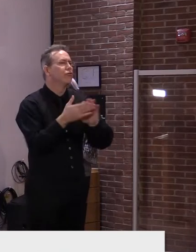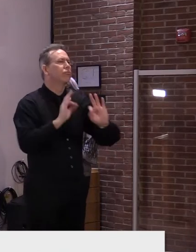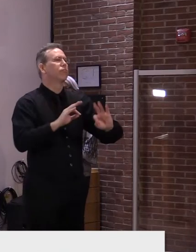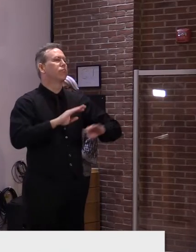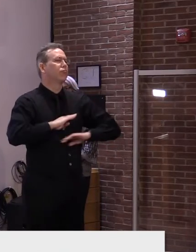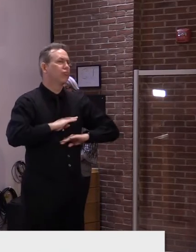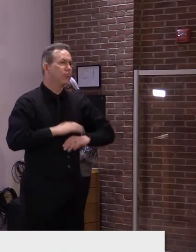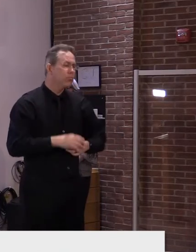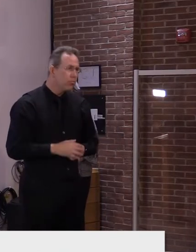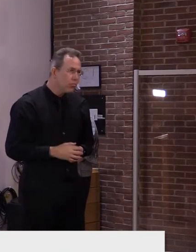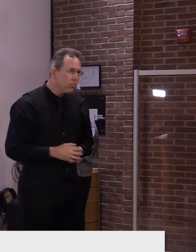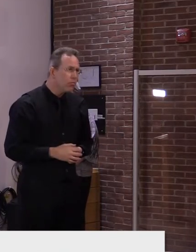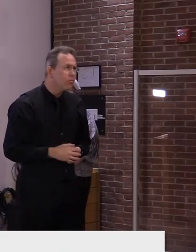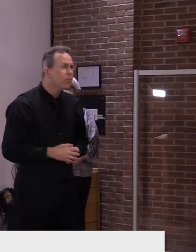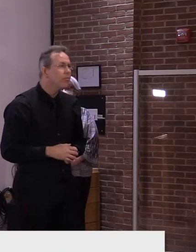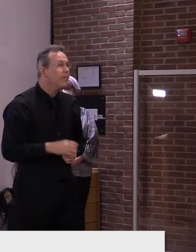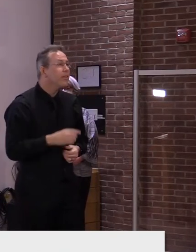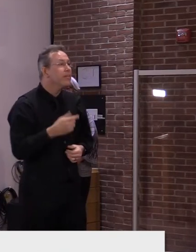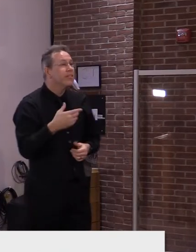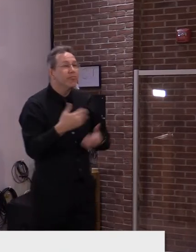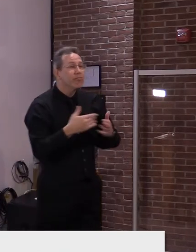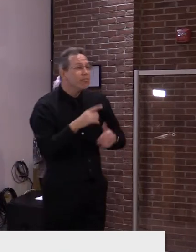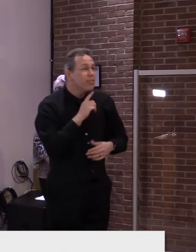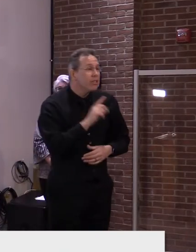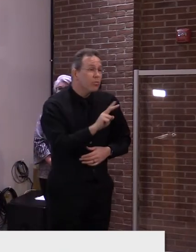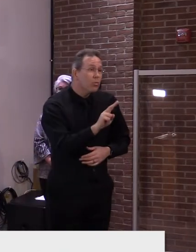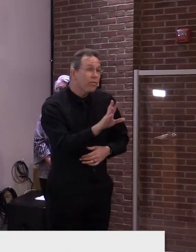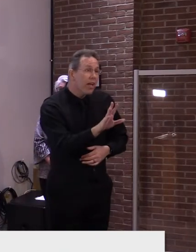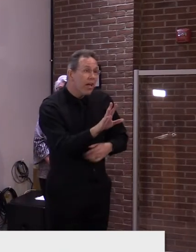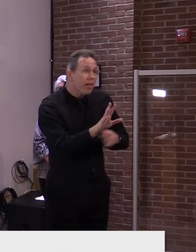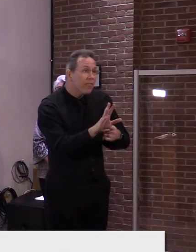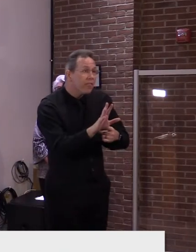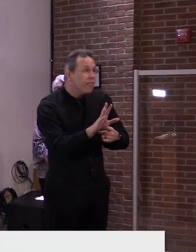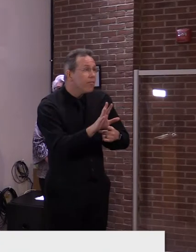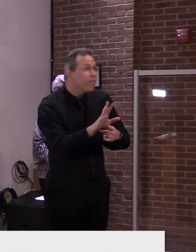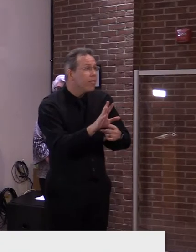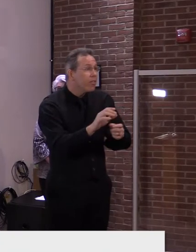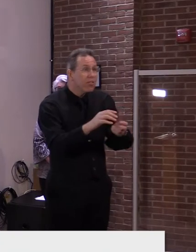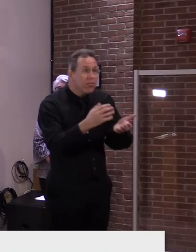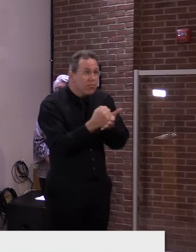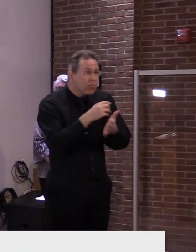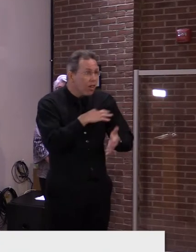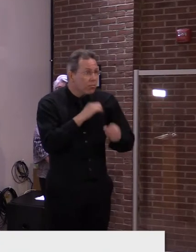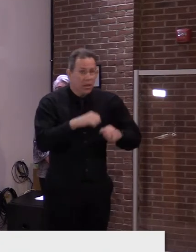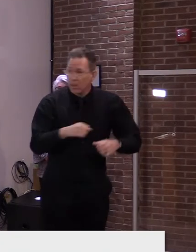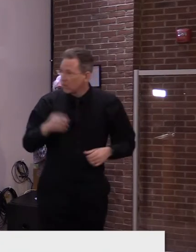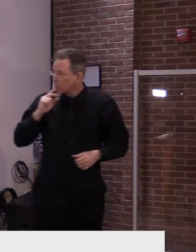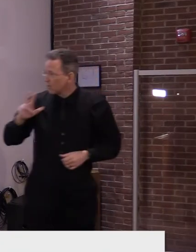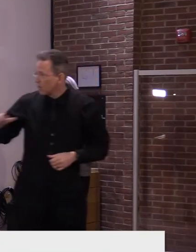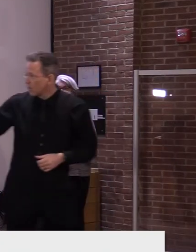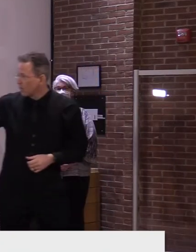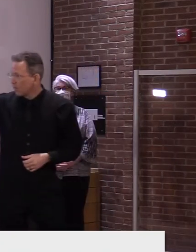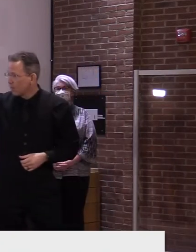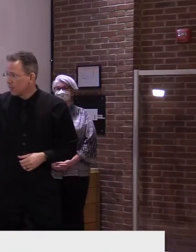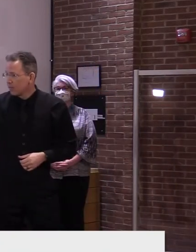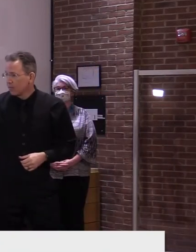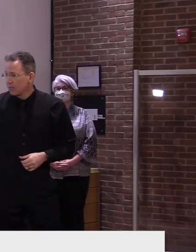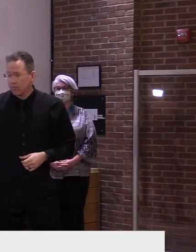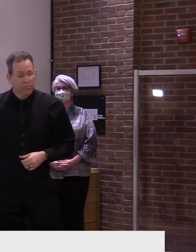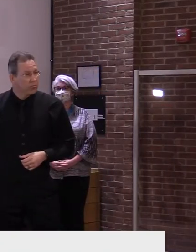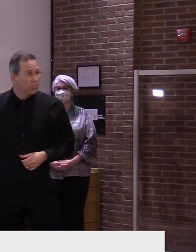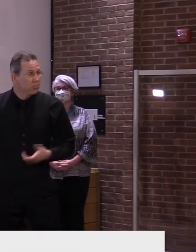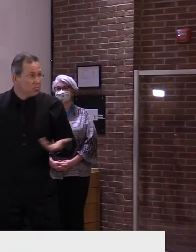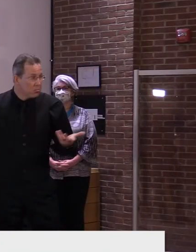you're 25 years old, you're eligible to go on and set up your appointment 1 month from